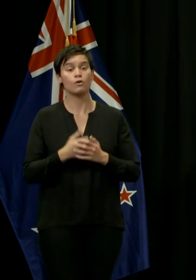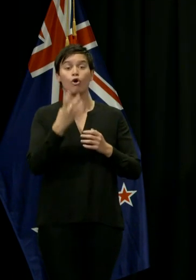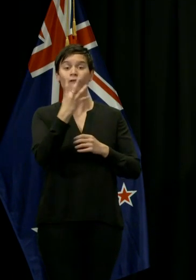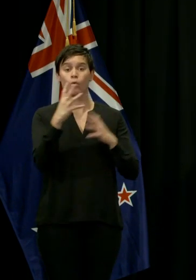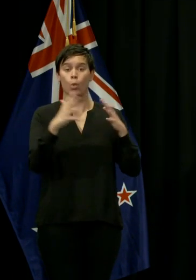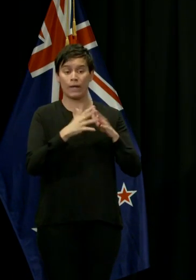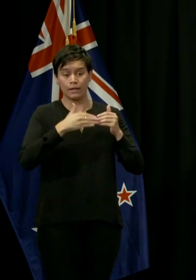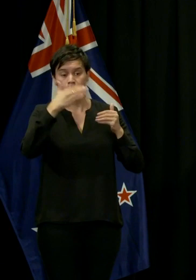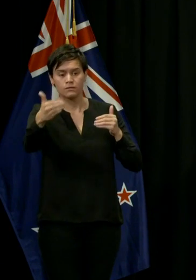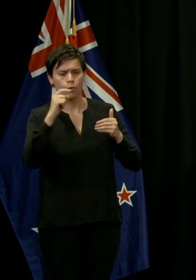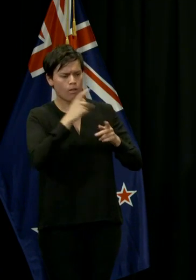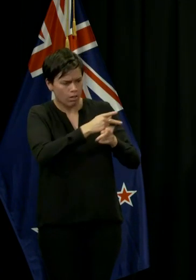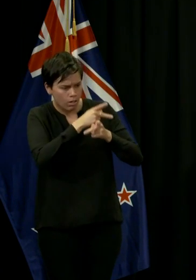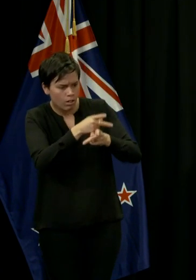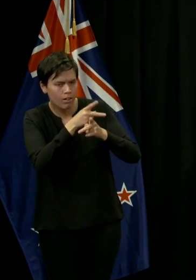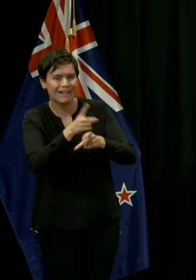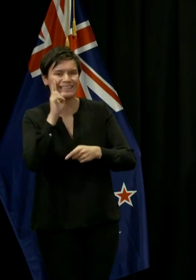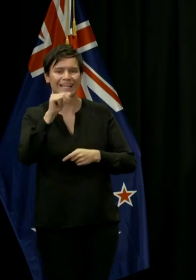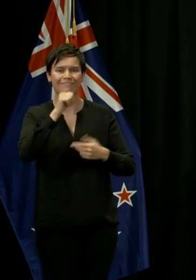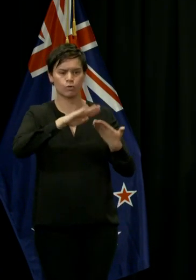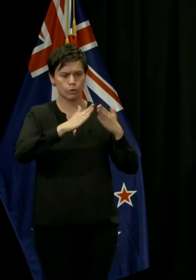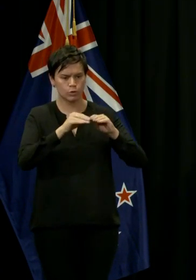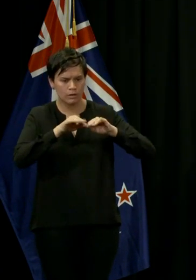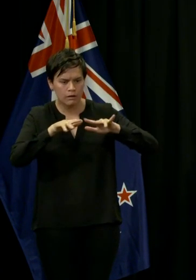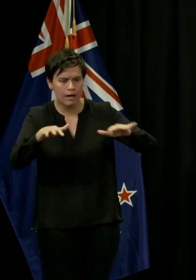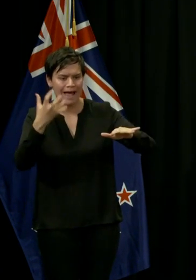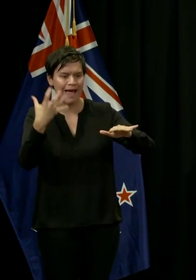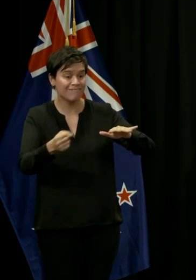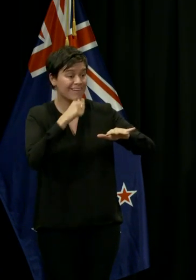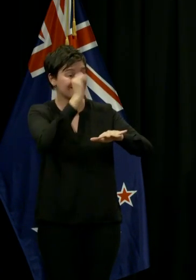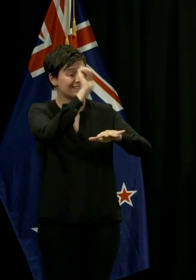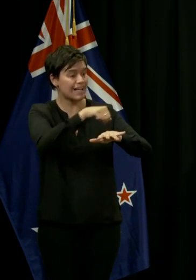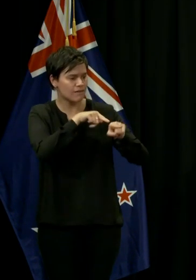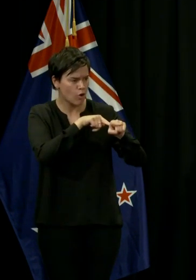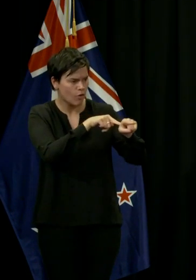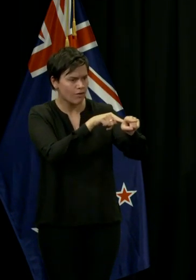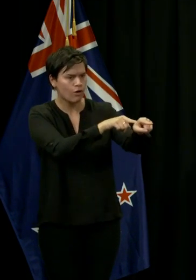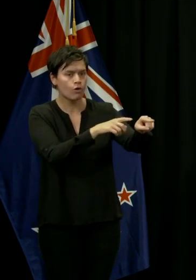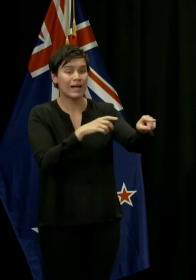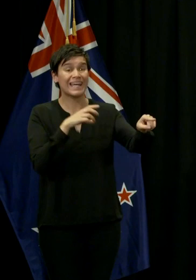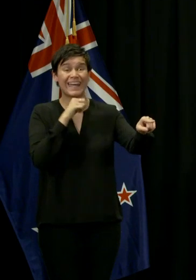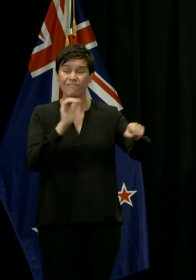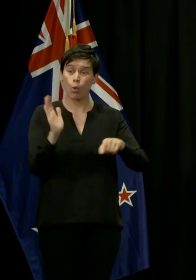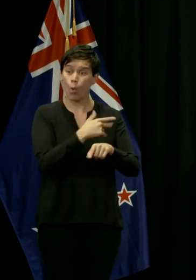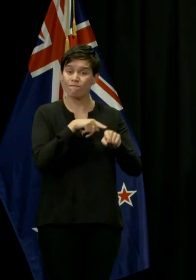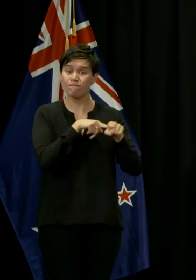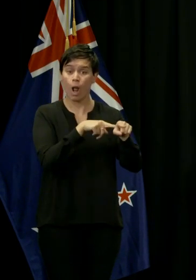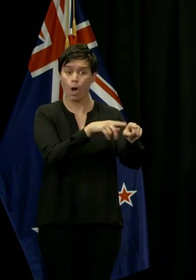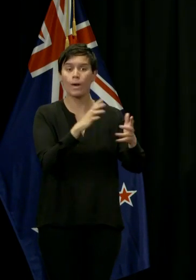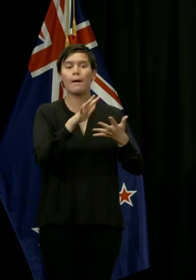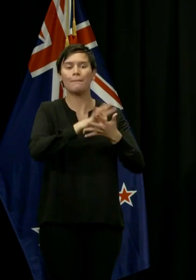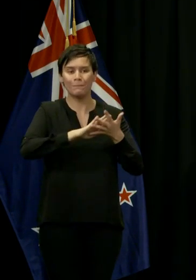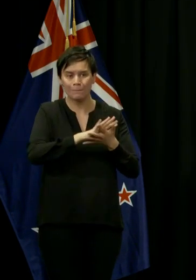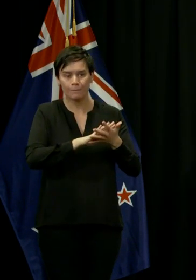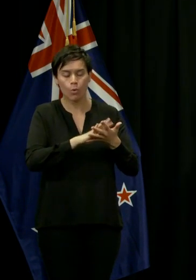our communities, so we have a greater chance of spending as short a time as possible in isolation. Overnight, of course,